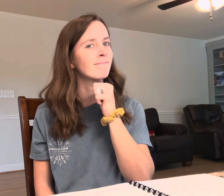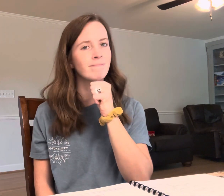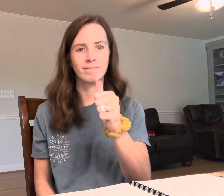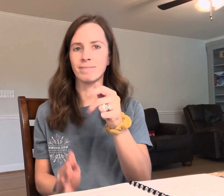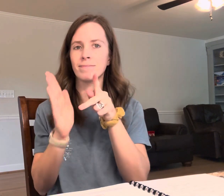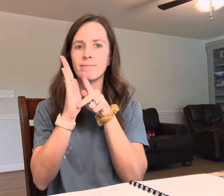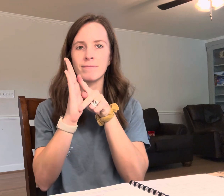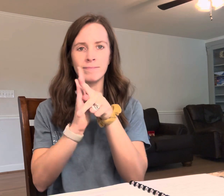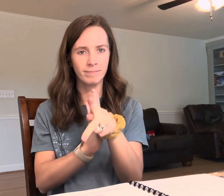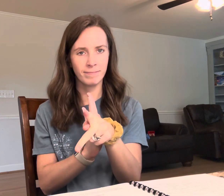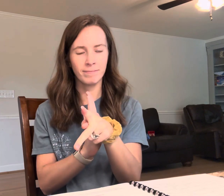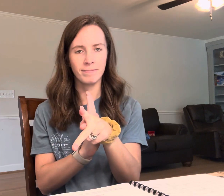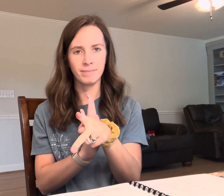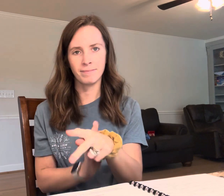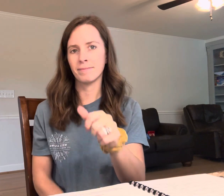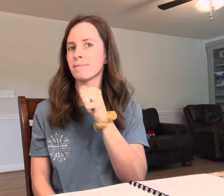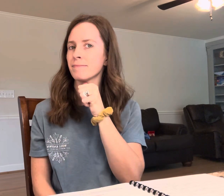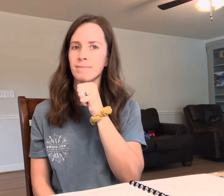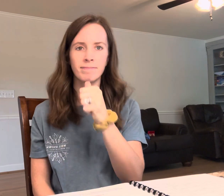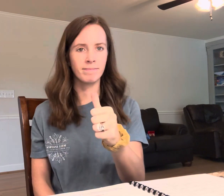Do not murder, do not